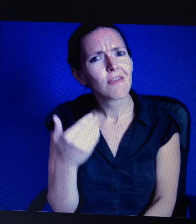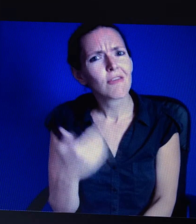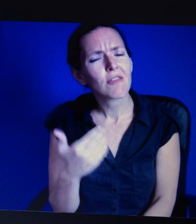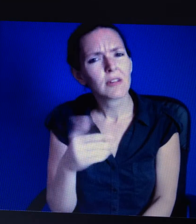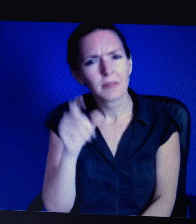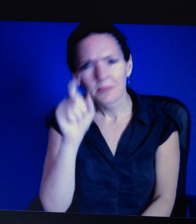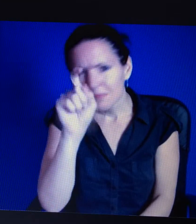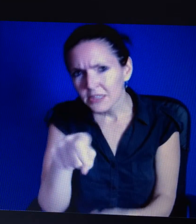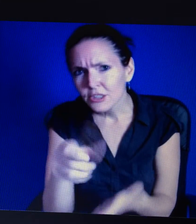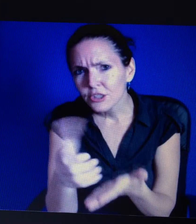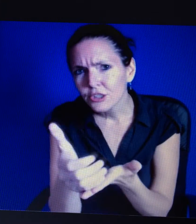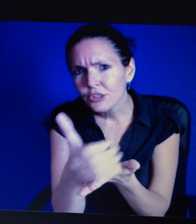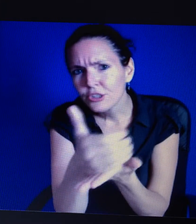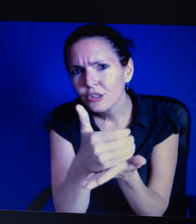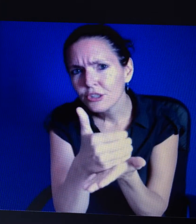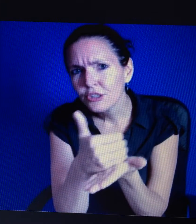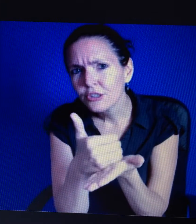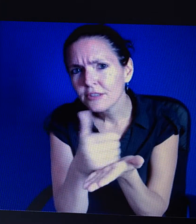you need to